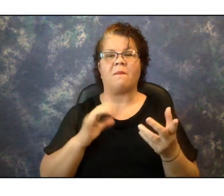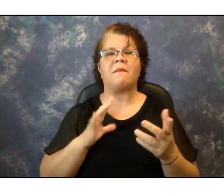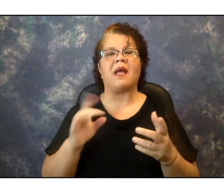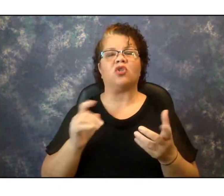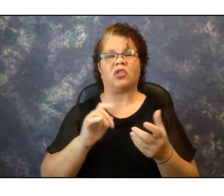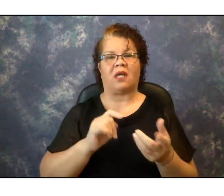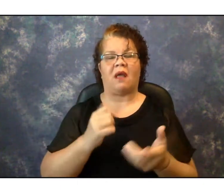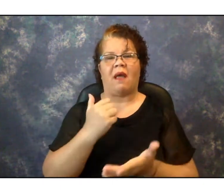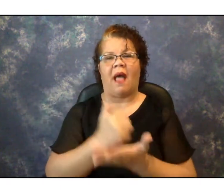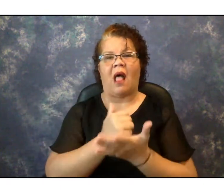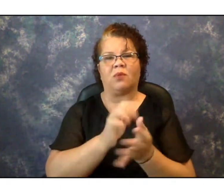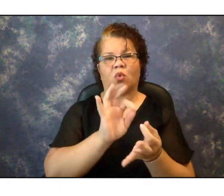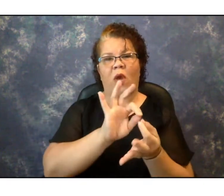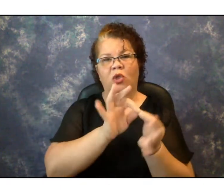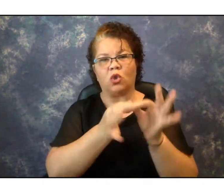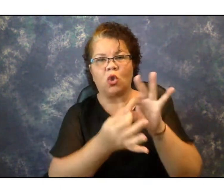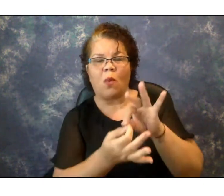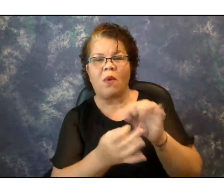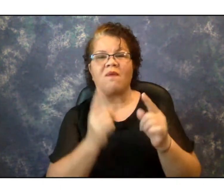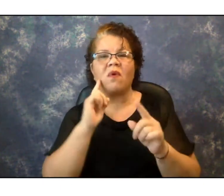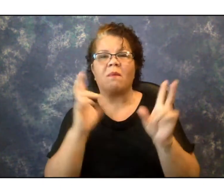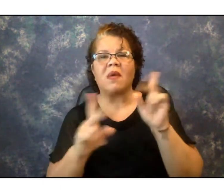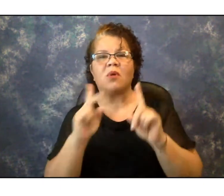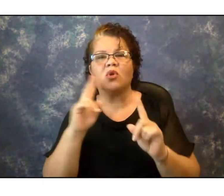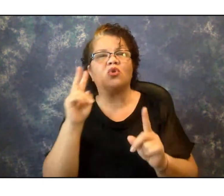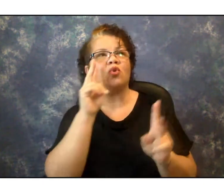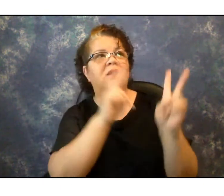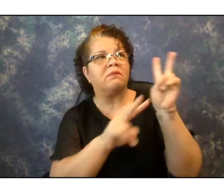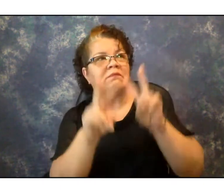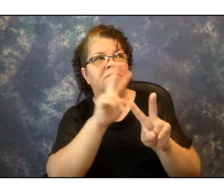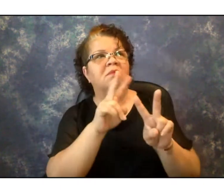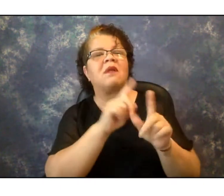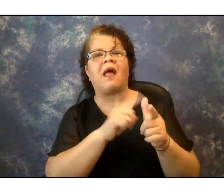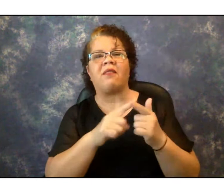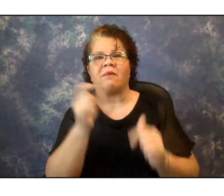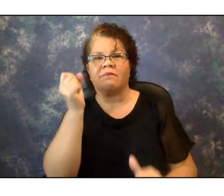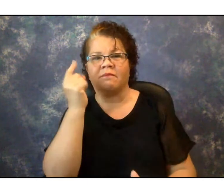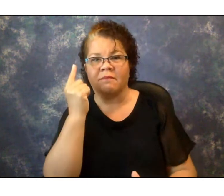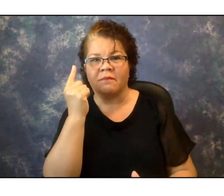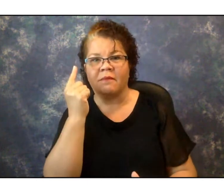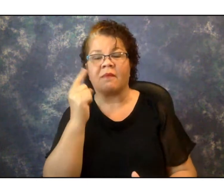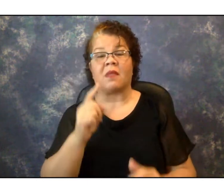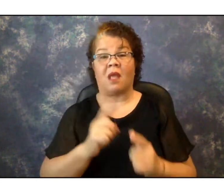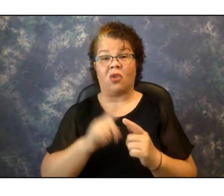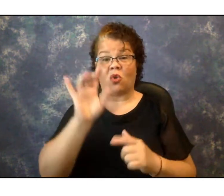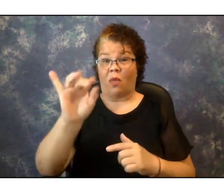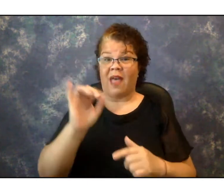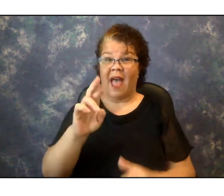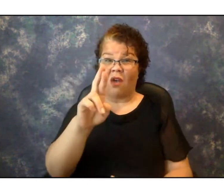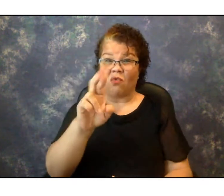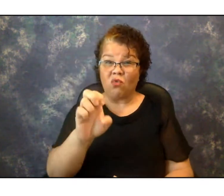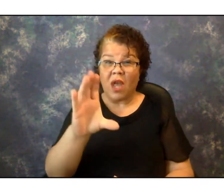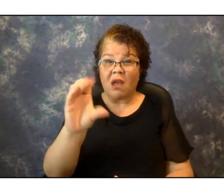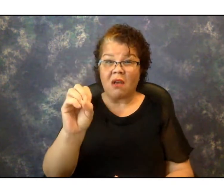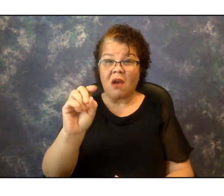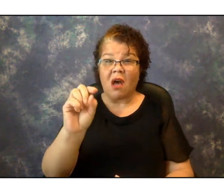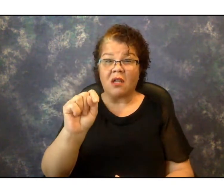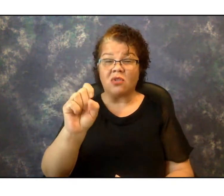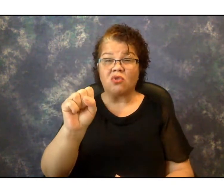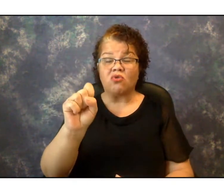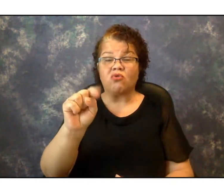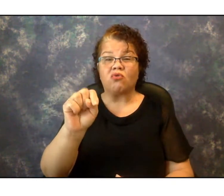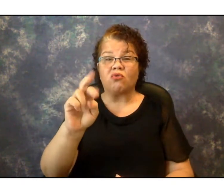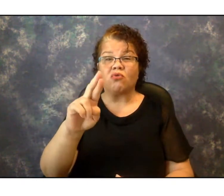talk about the past as we have. And we've planned this reconstruction show years ago, and now here it's coming out in the fall. It's opening on our